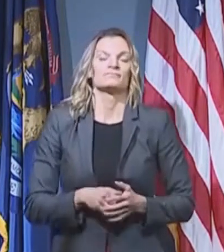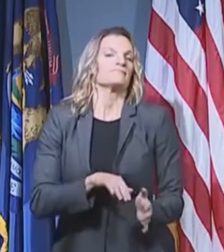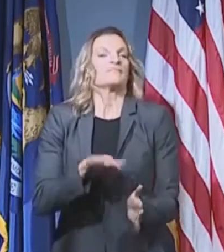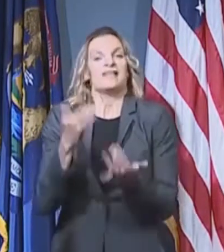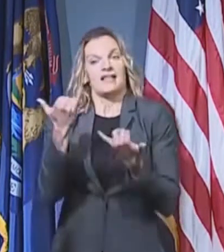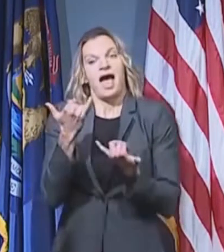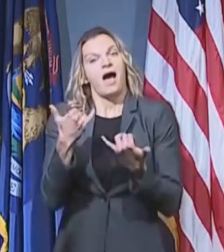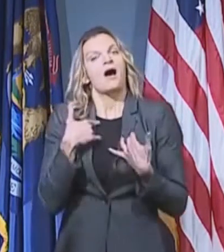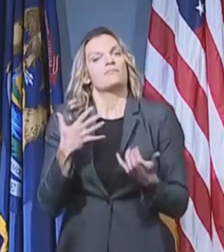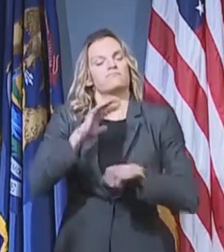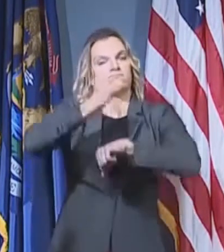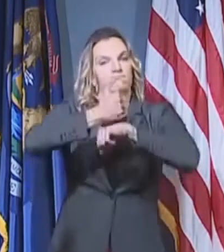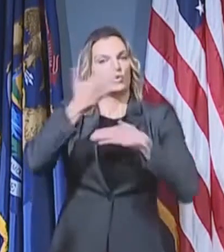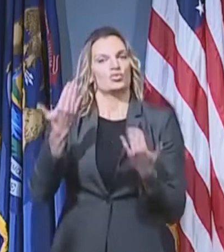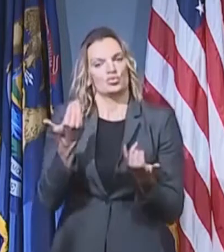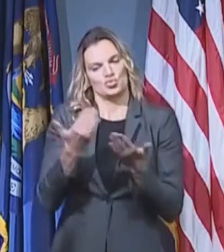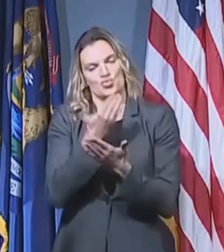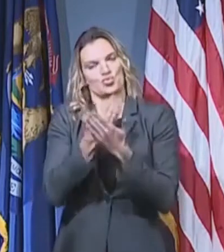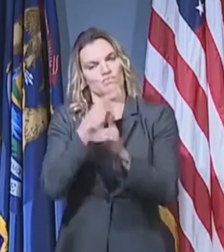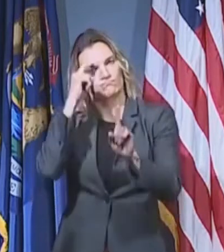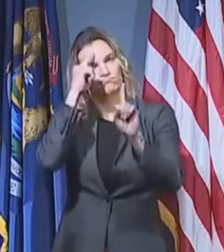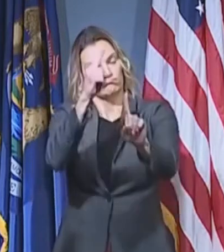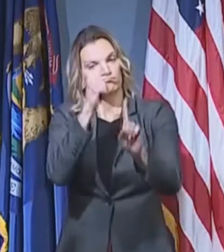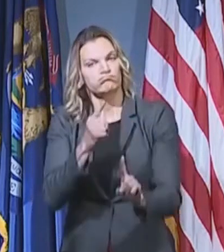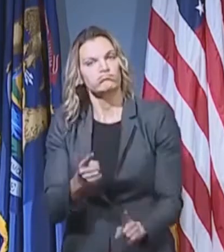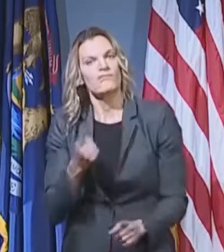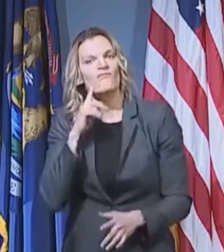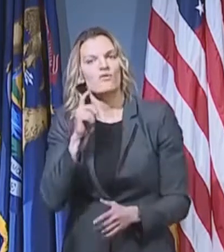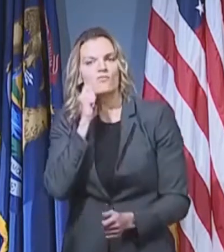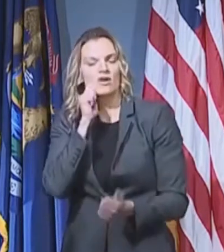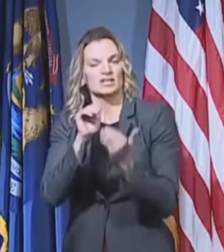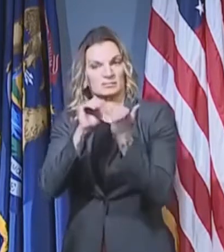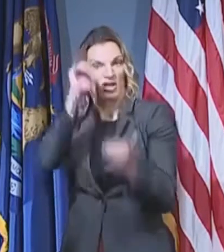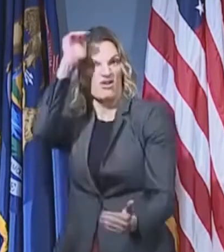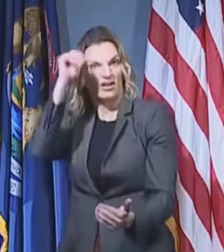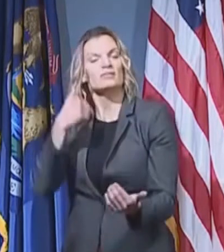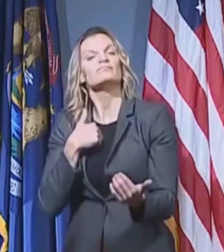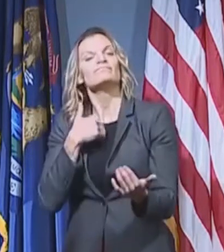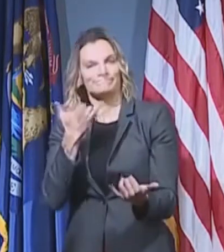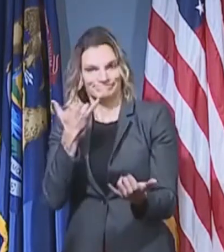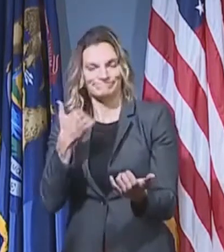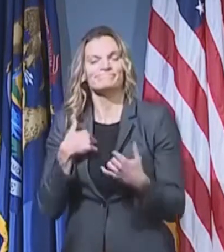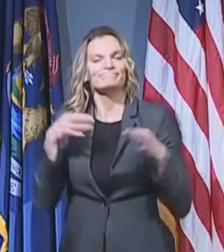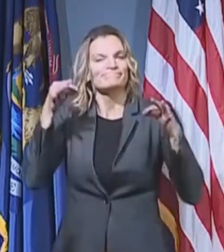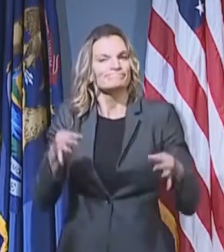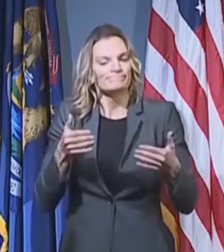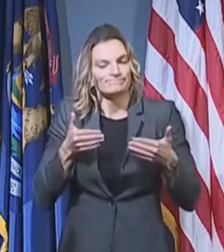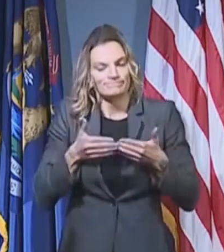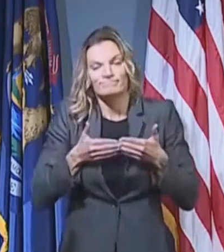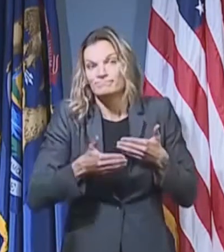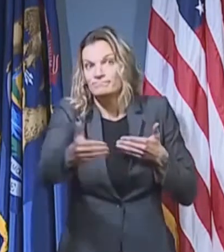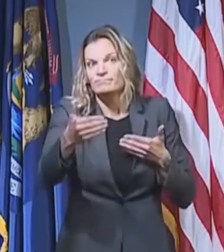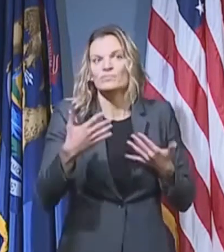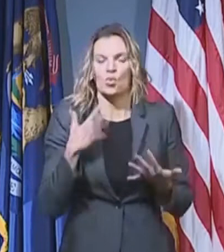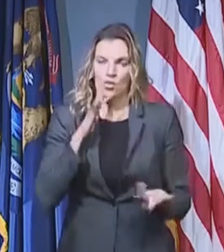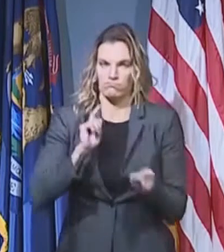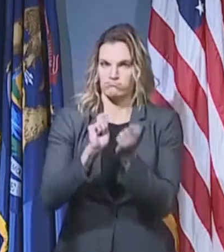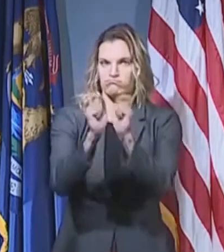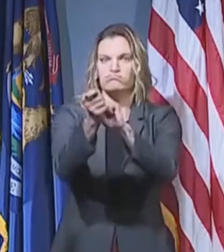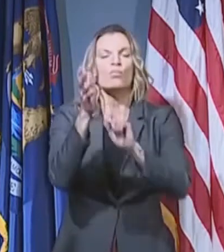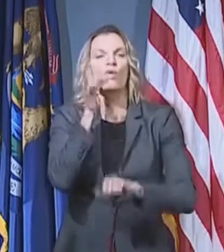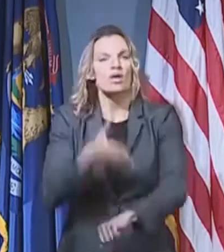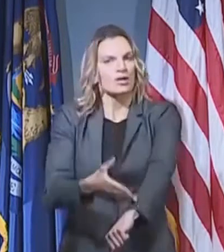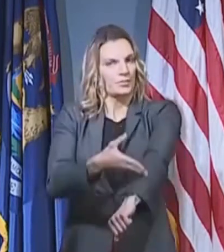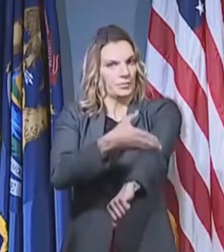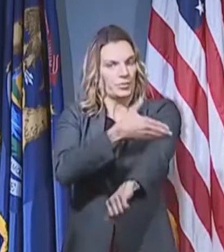racial inequity in Michigan. Since I was sworn in as governor, I've made it a top priority of mine and my administration's to